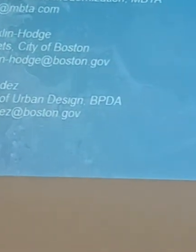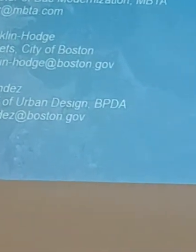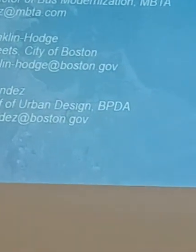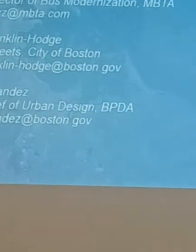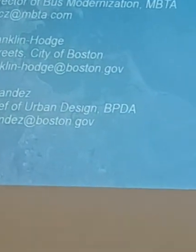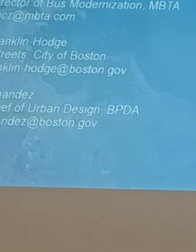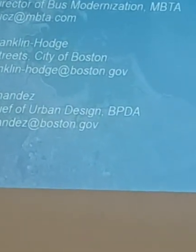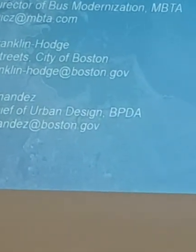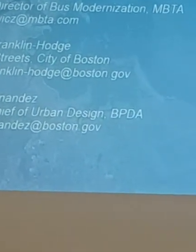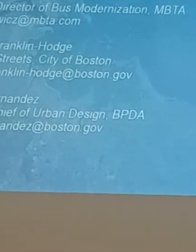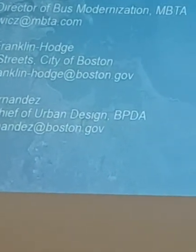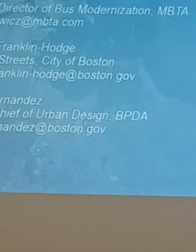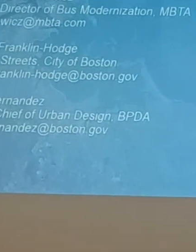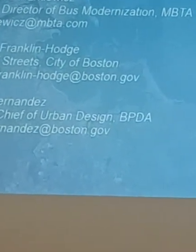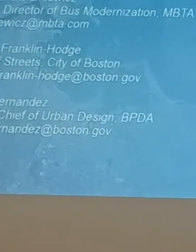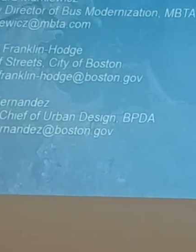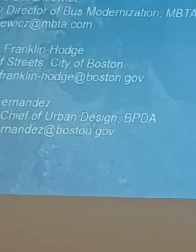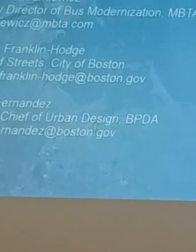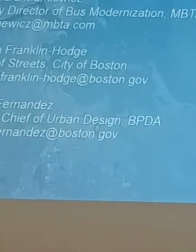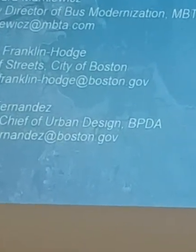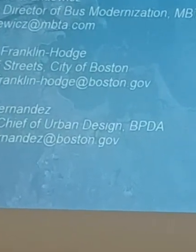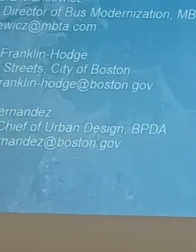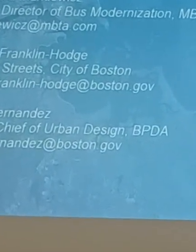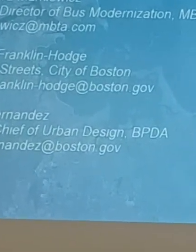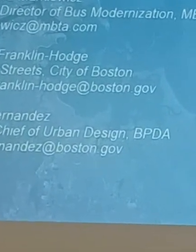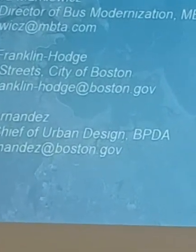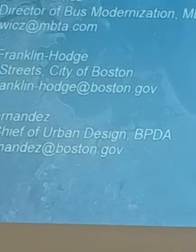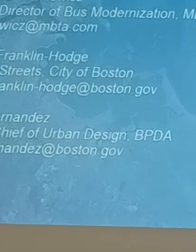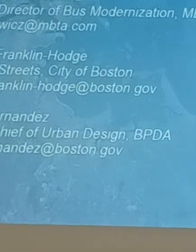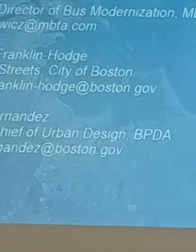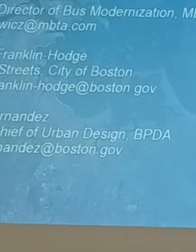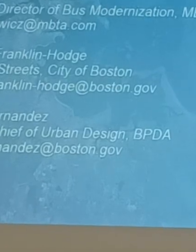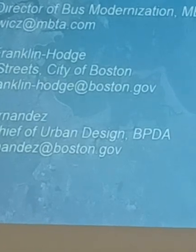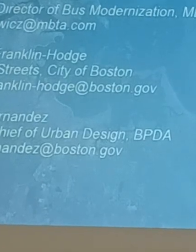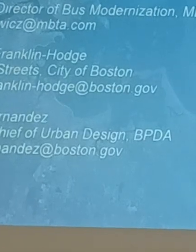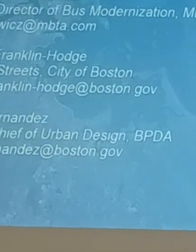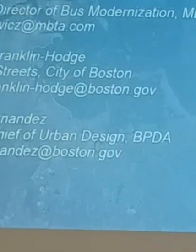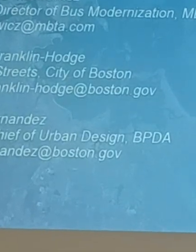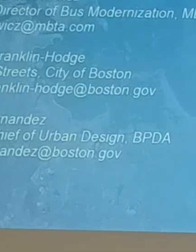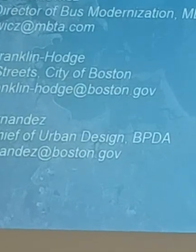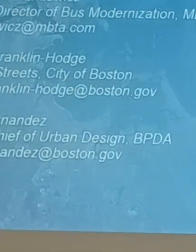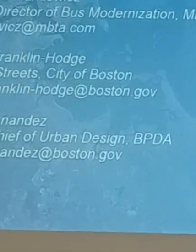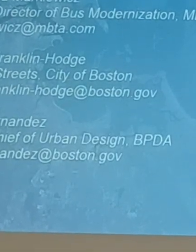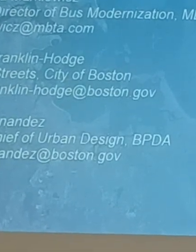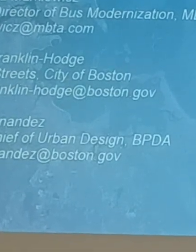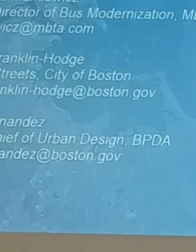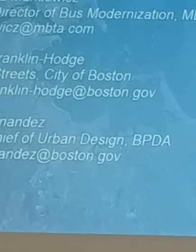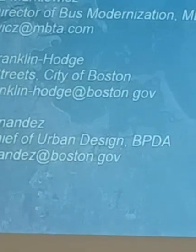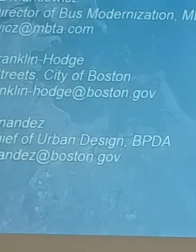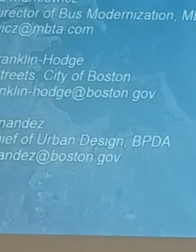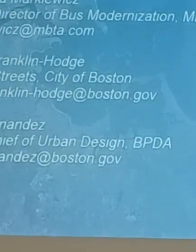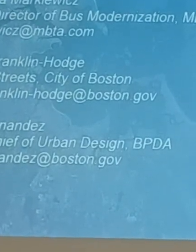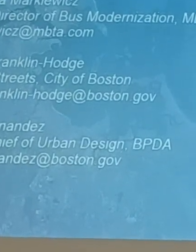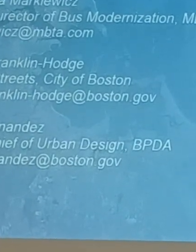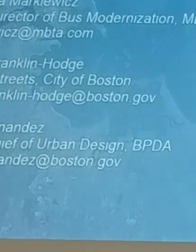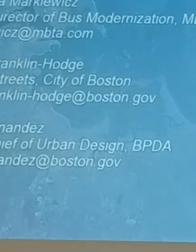and discussion. I also forgot to mention that if you prefer to write your comment, we did have comment forms that were handed